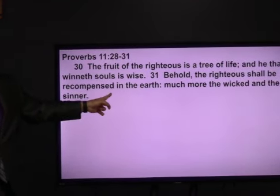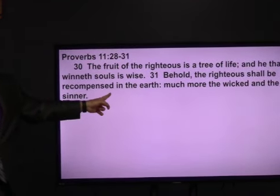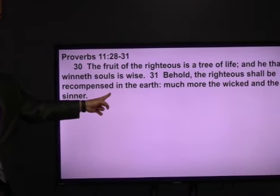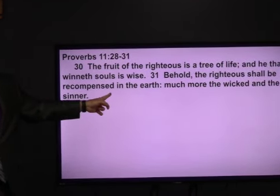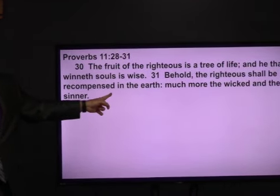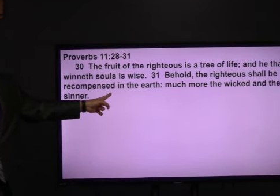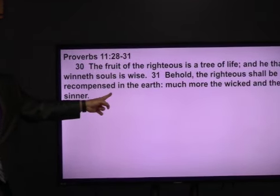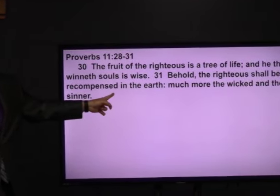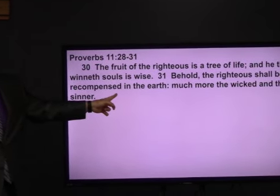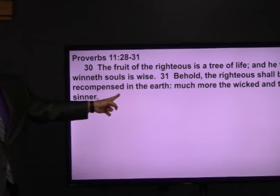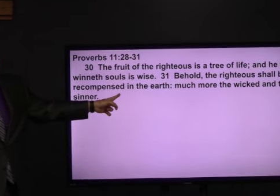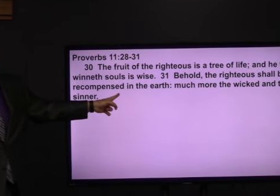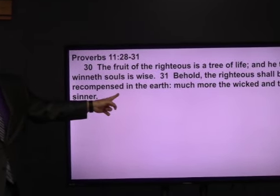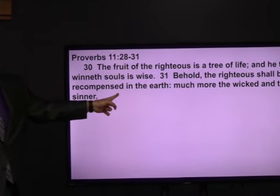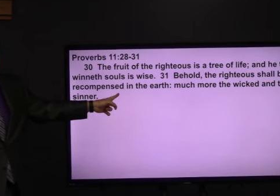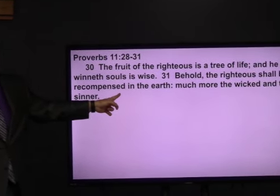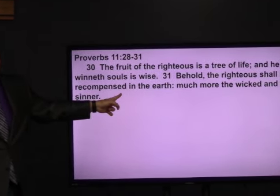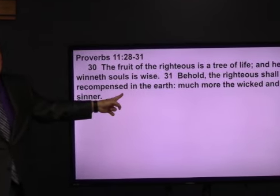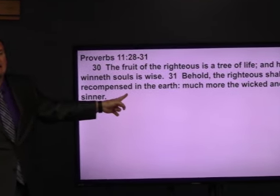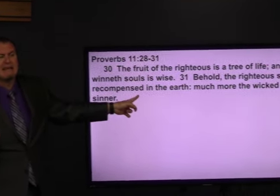What does this mean?